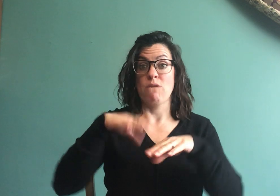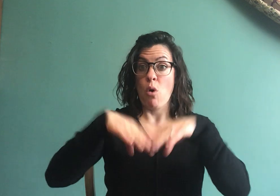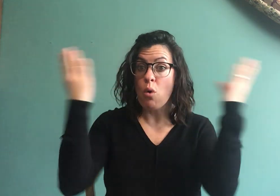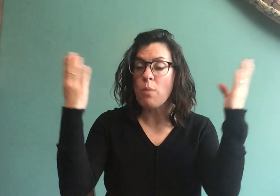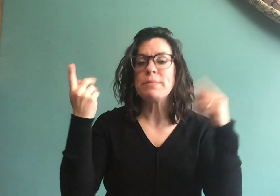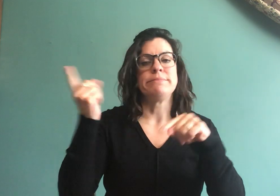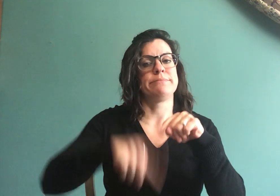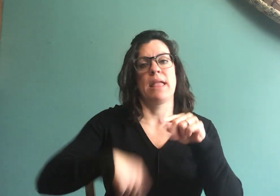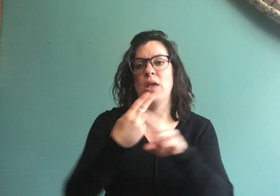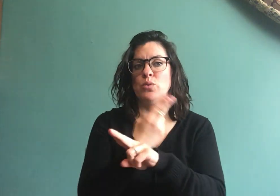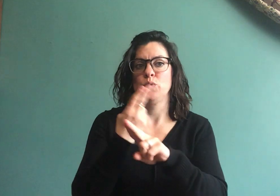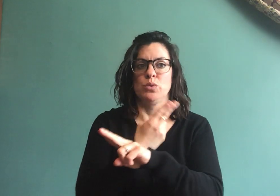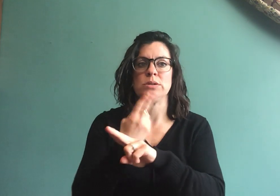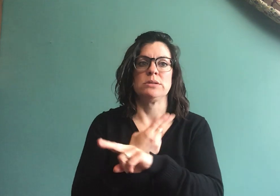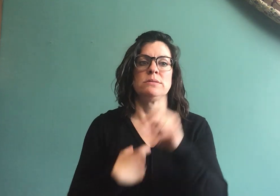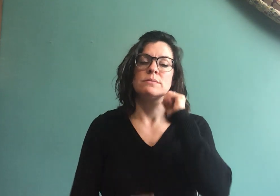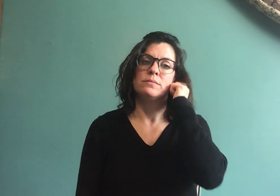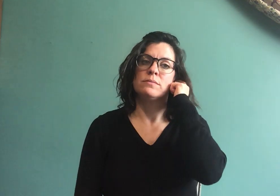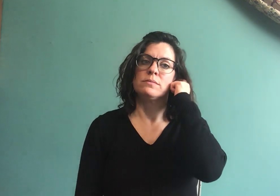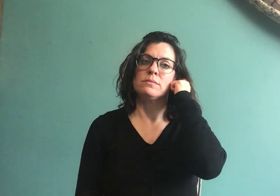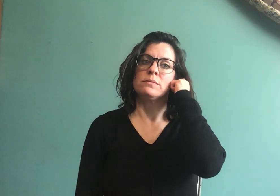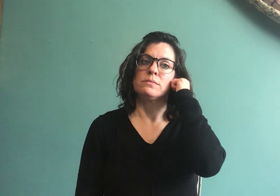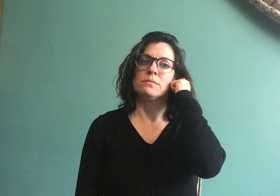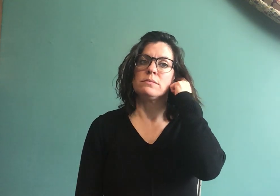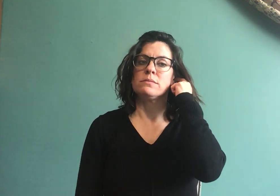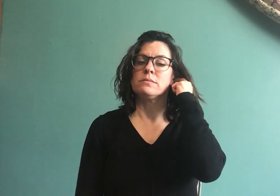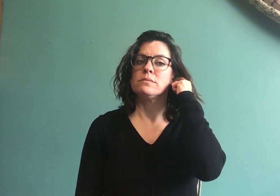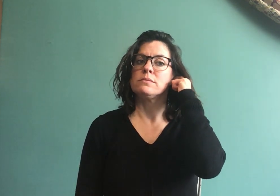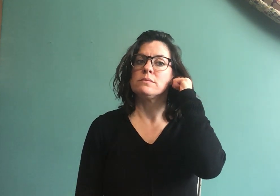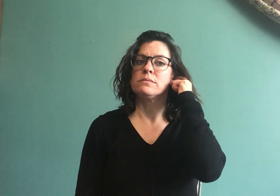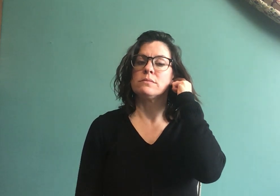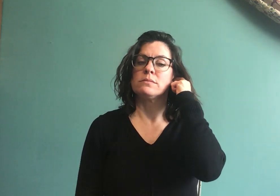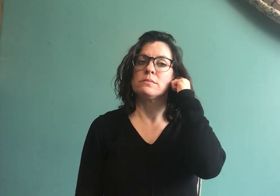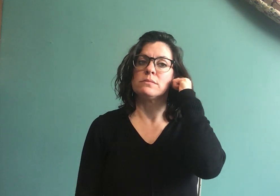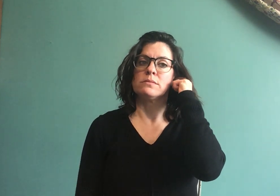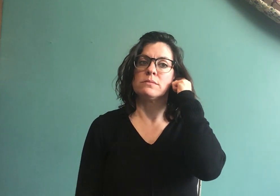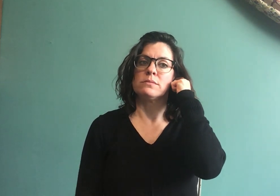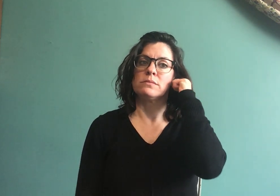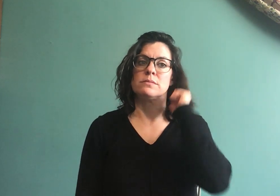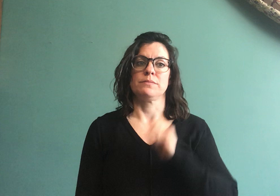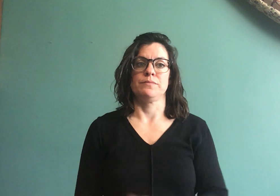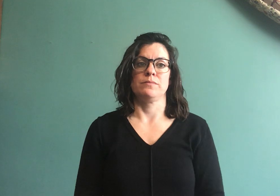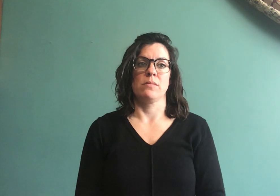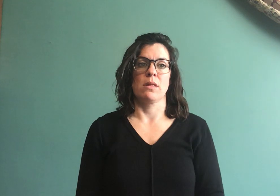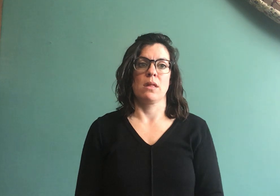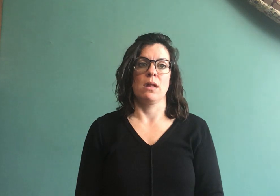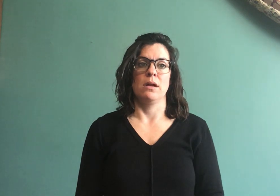guarding, but you know me, I like to go over things, okay, and